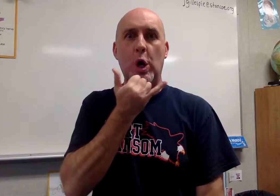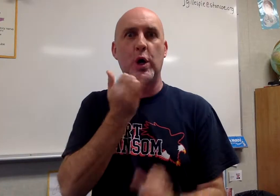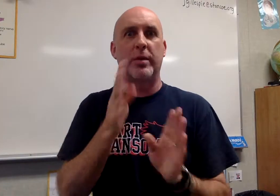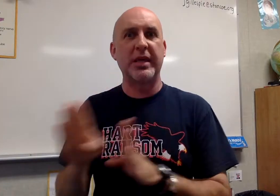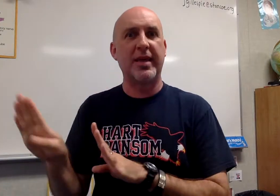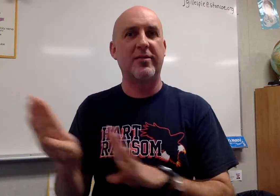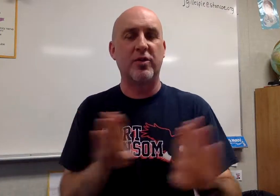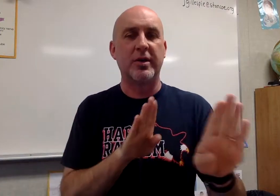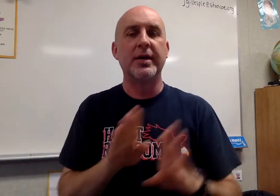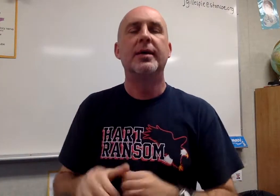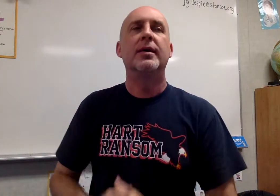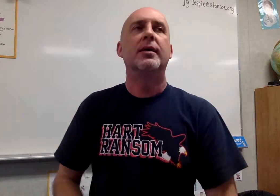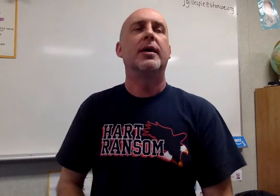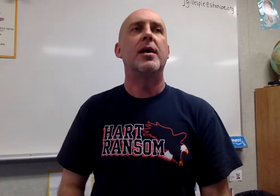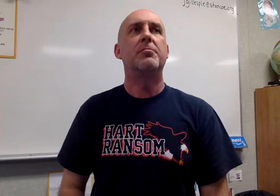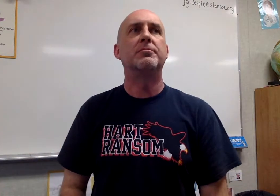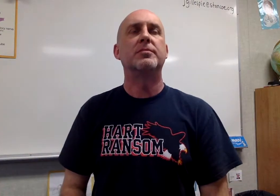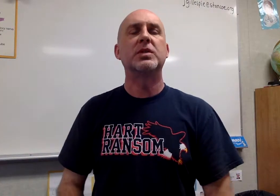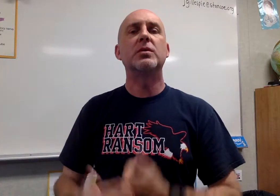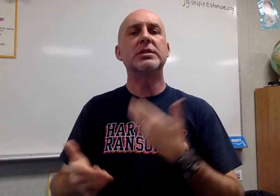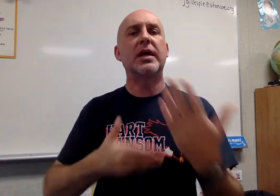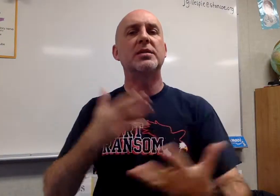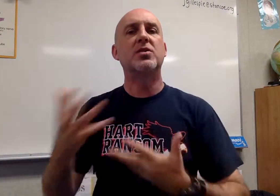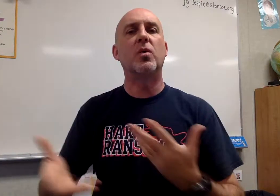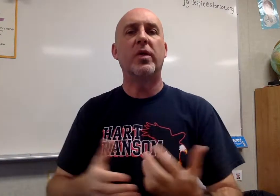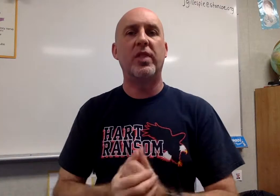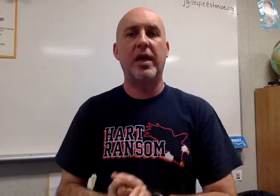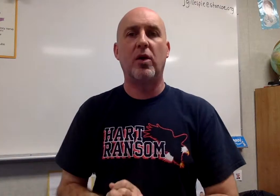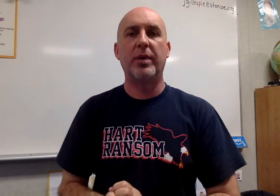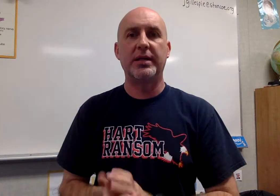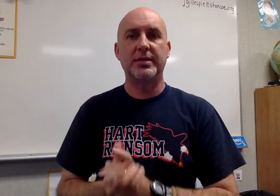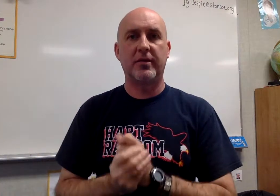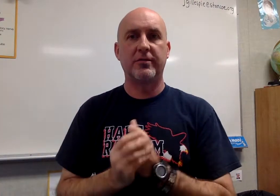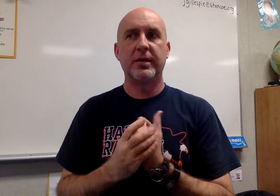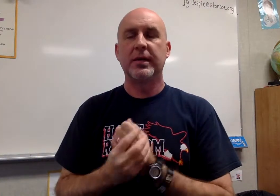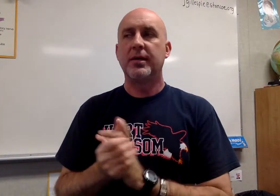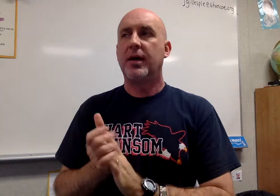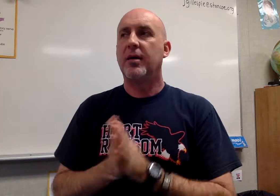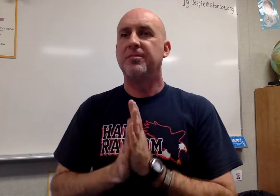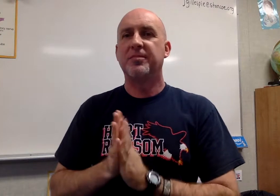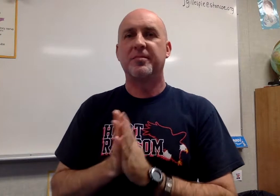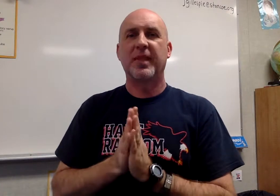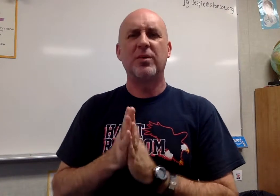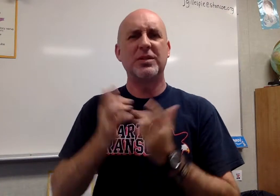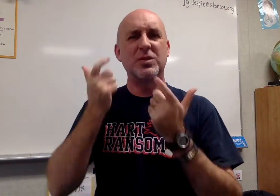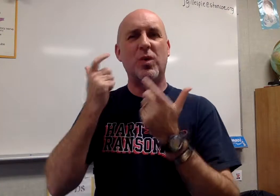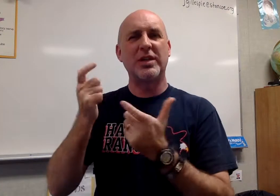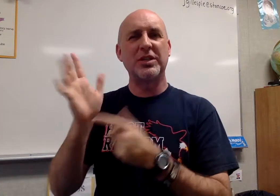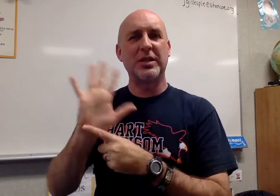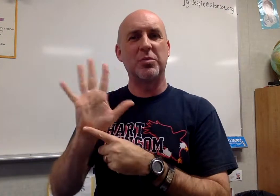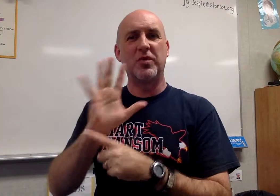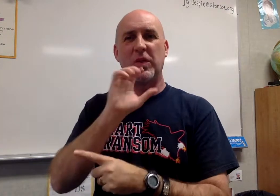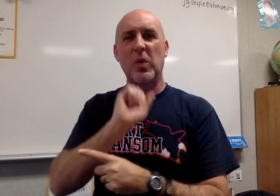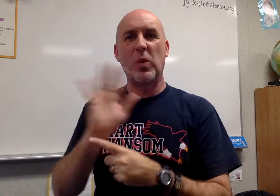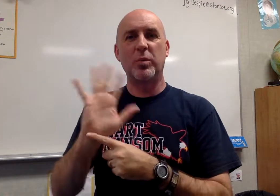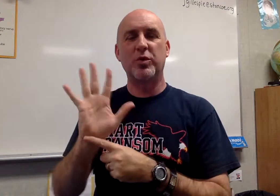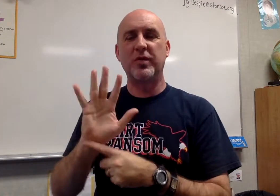wrong behavior. So let's kind of start with that all by itself. I was just watching the old movie,